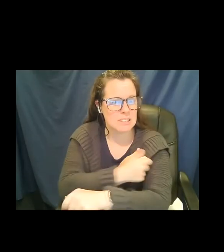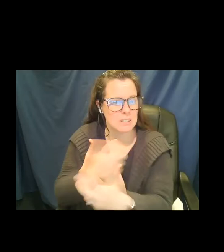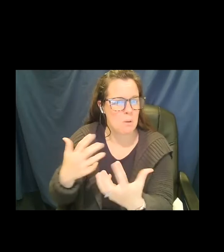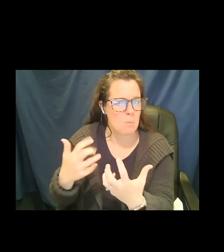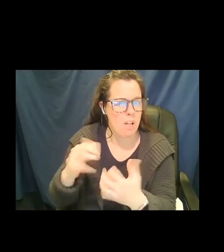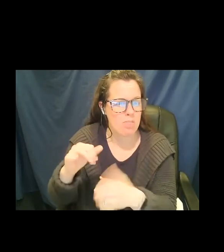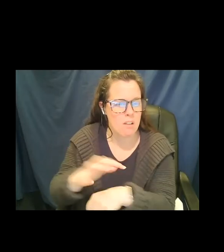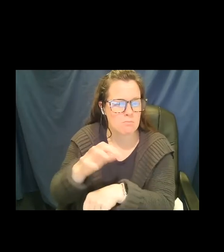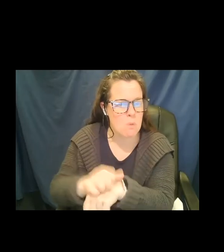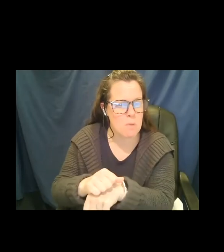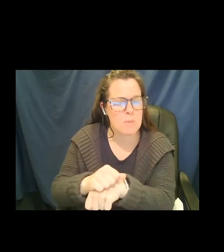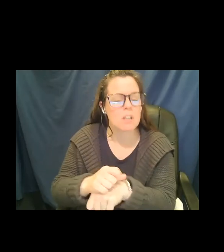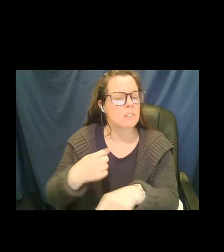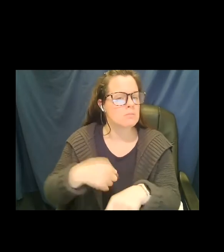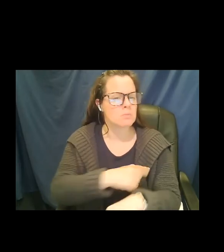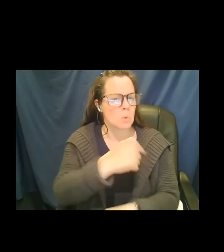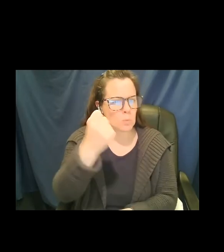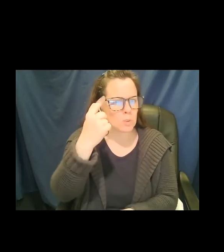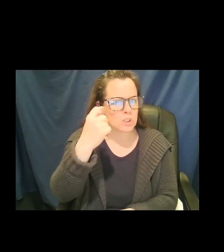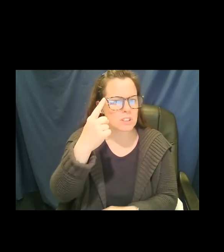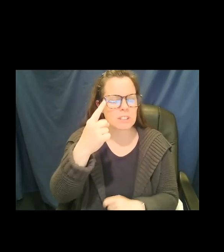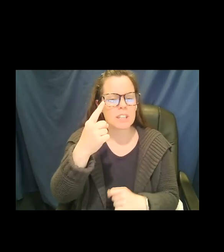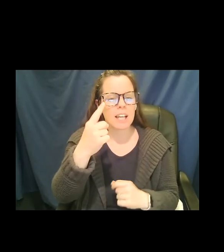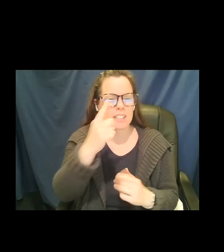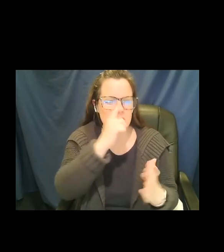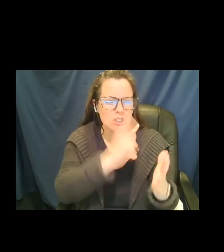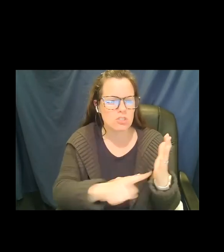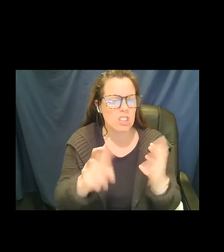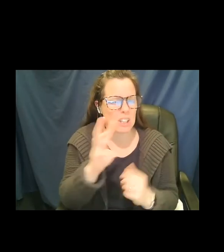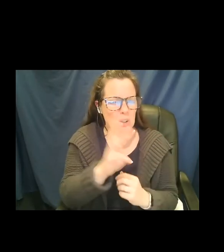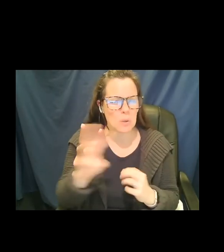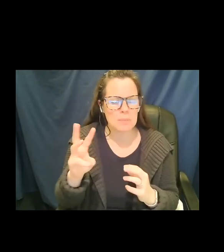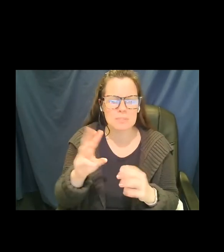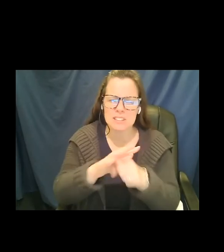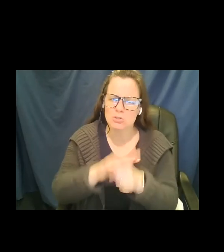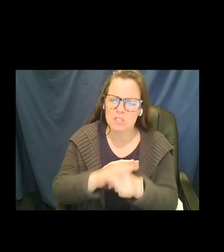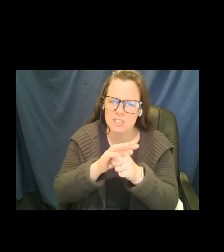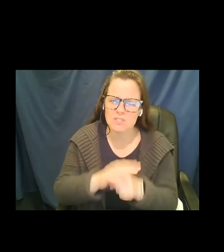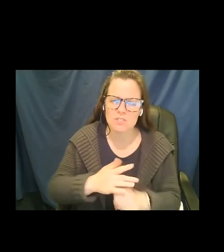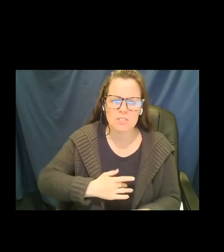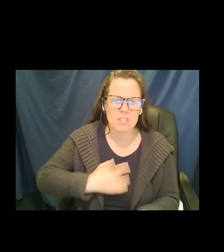appointment. And we understand that checking all these websites is stressful and feels